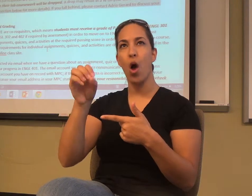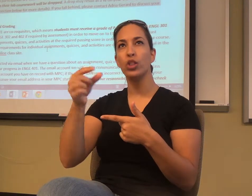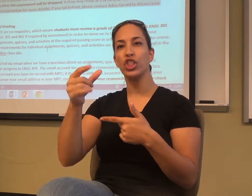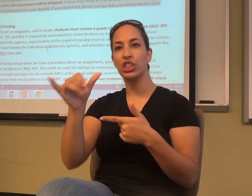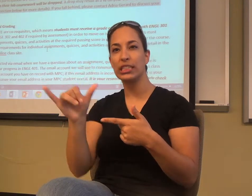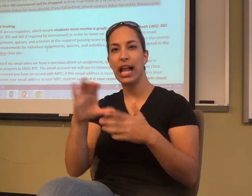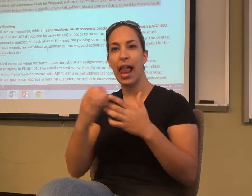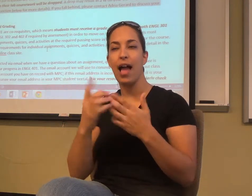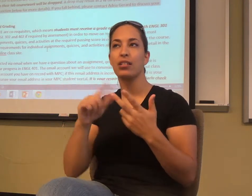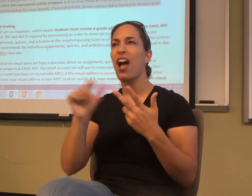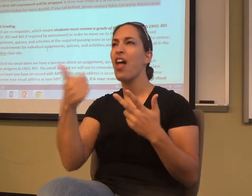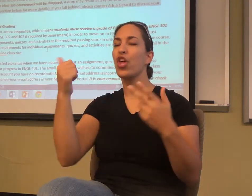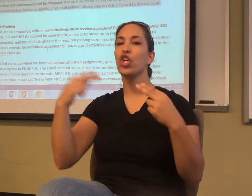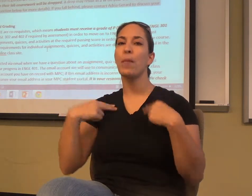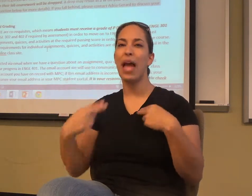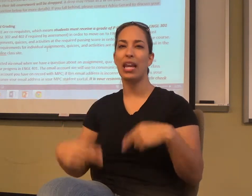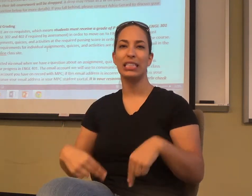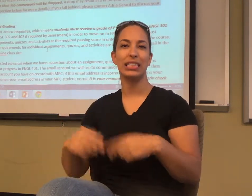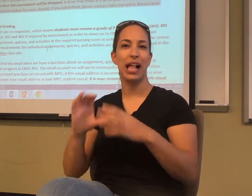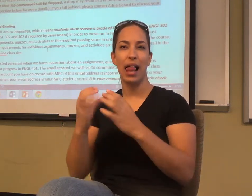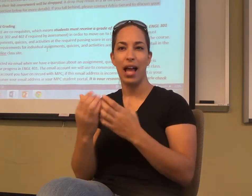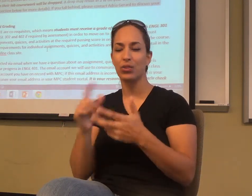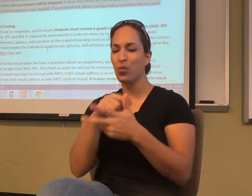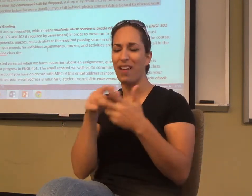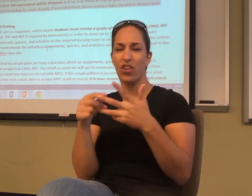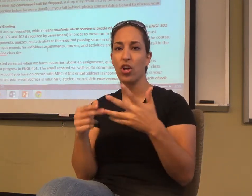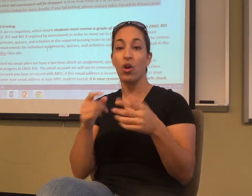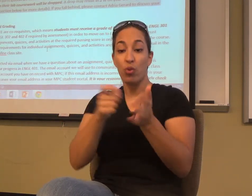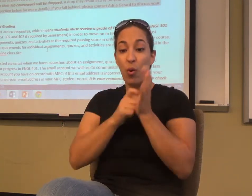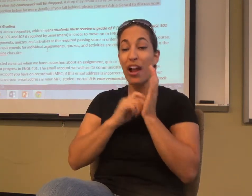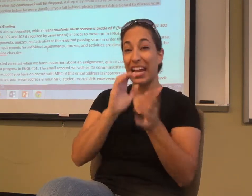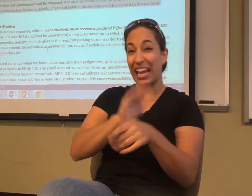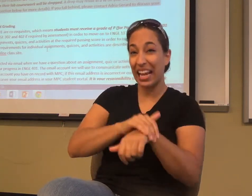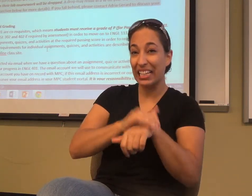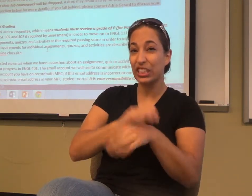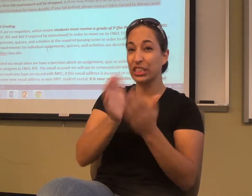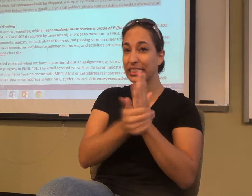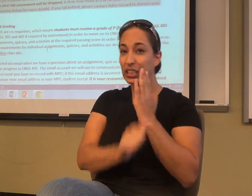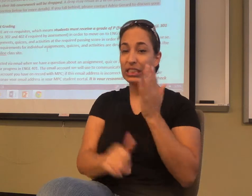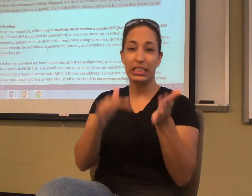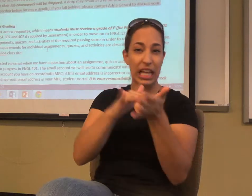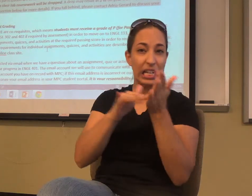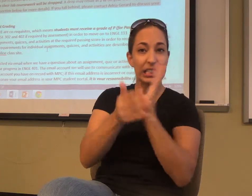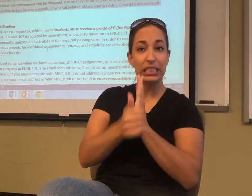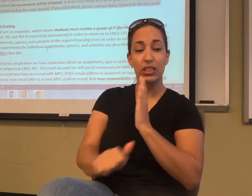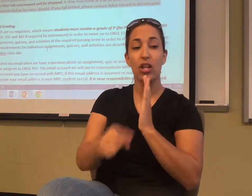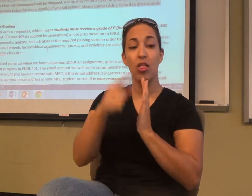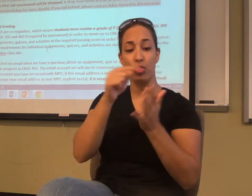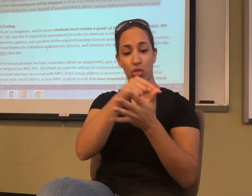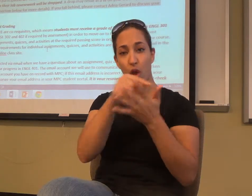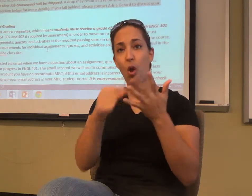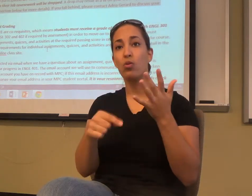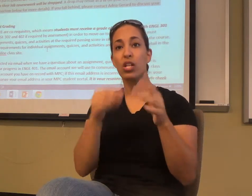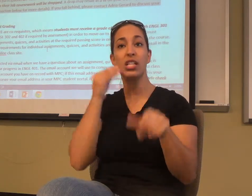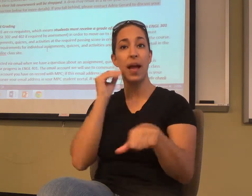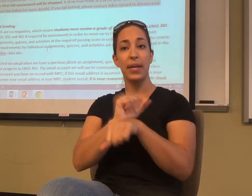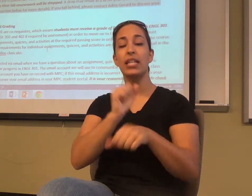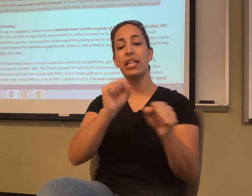humanities class, any of these courses which require English skills or study skills, you can bring those assignments to us as well. If you just need a